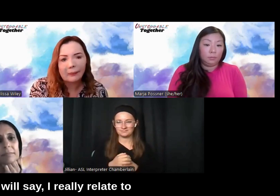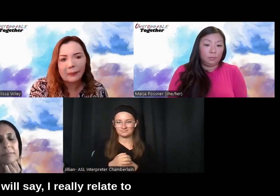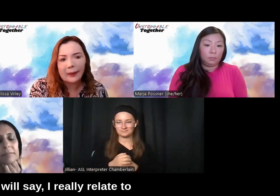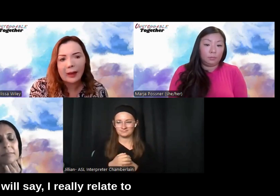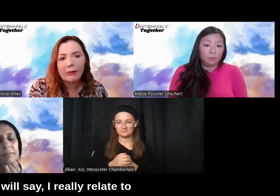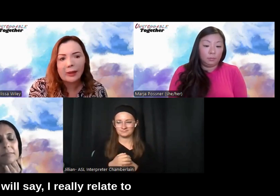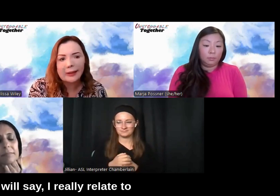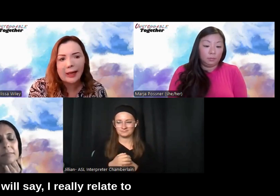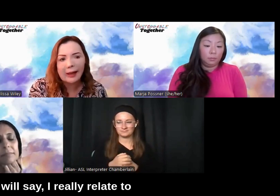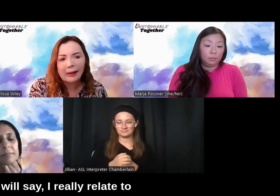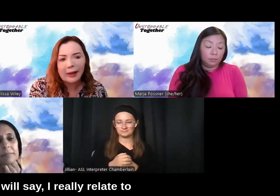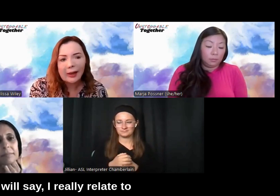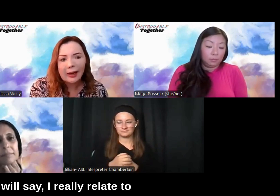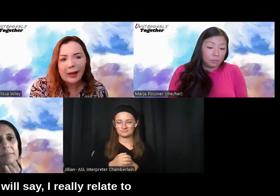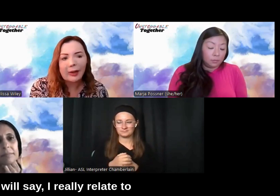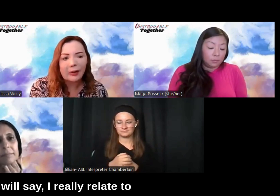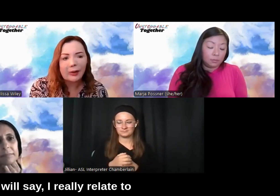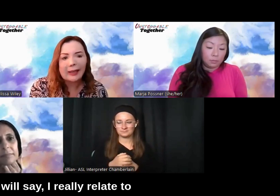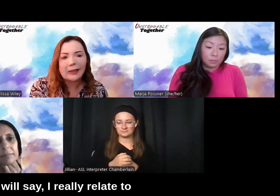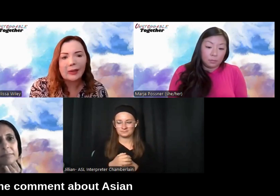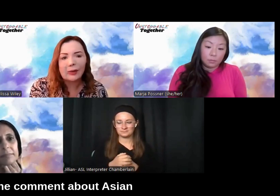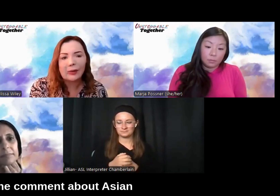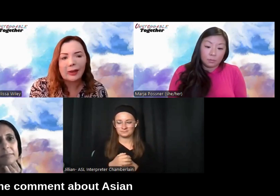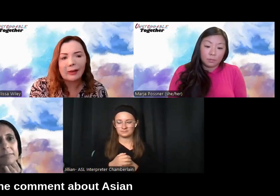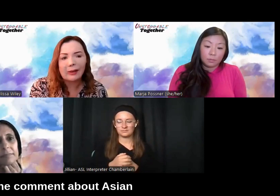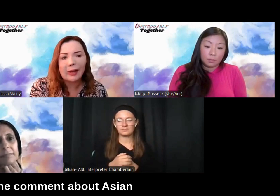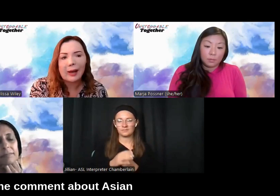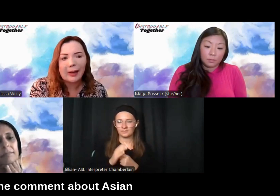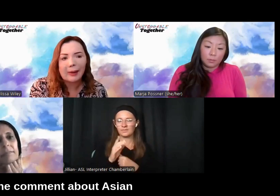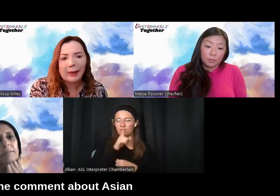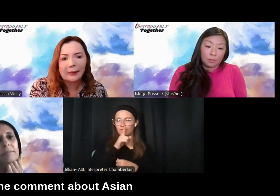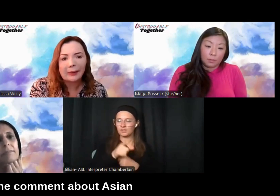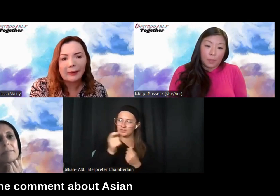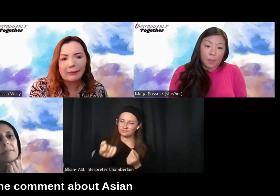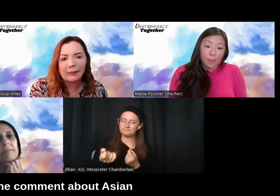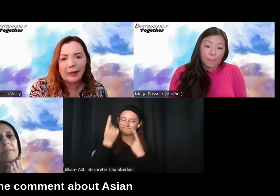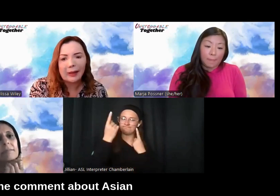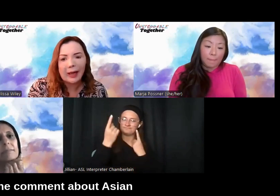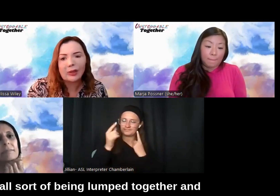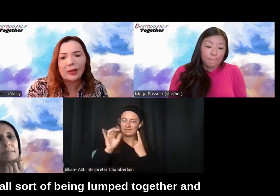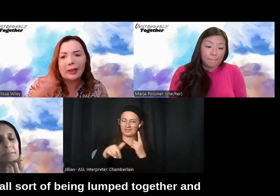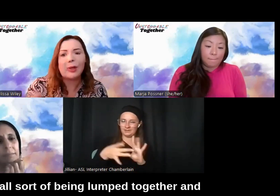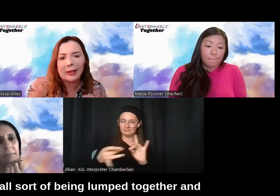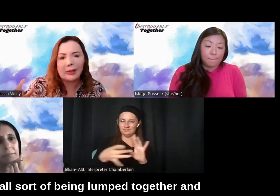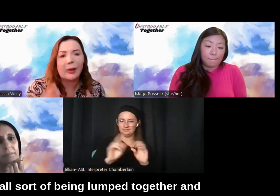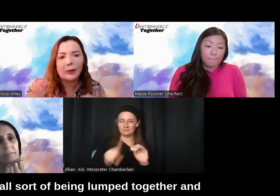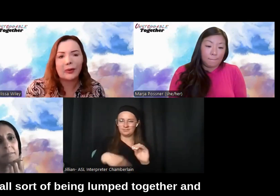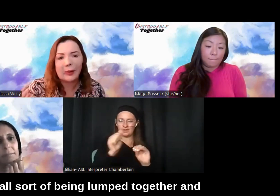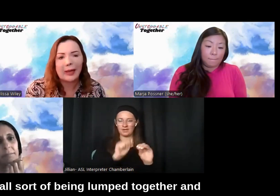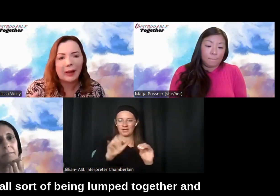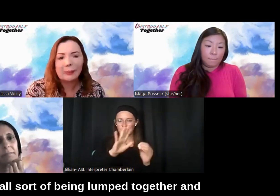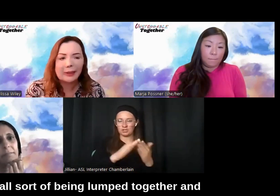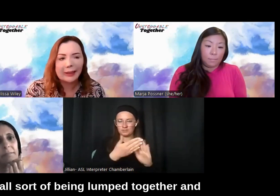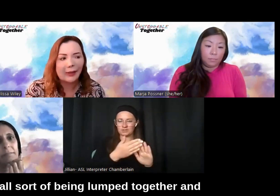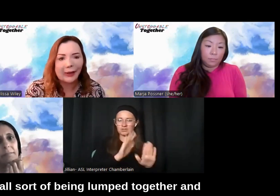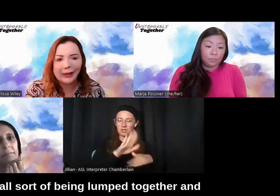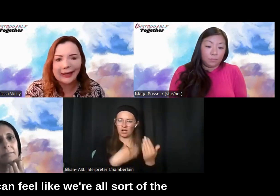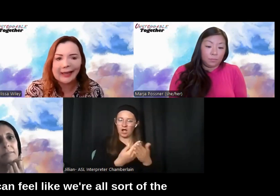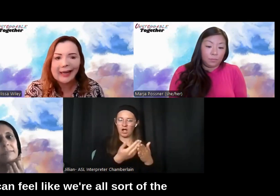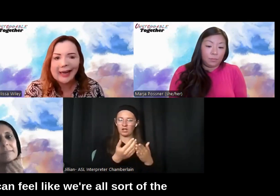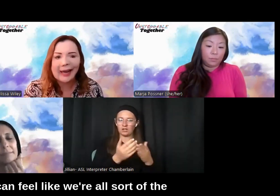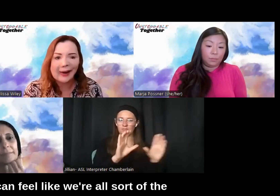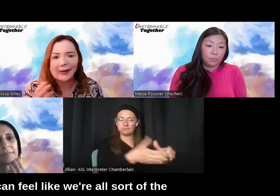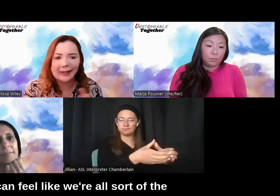know, I will say I really relate to the comment about Asian communities all sort of being lumped